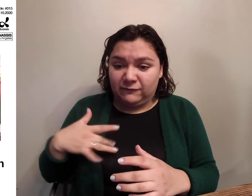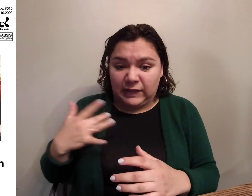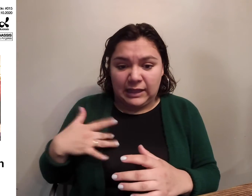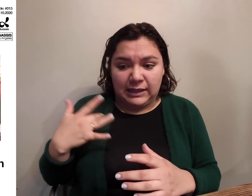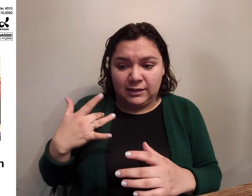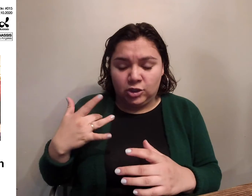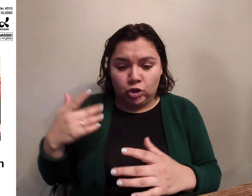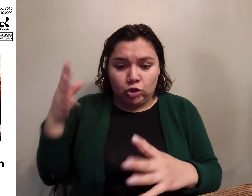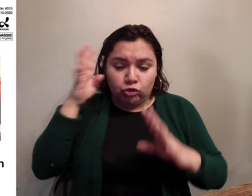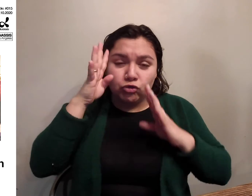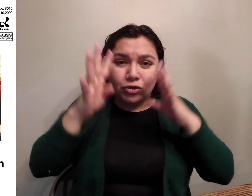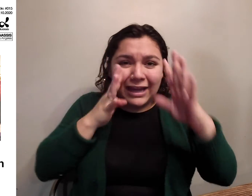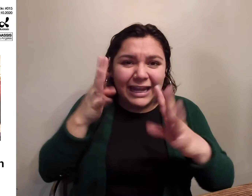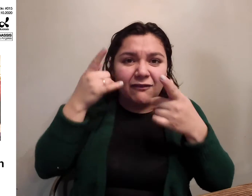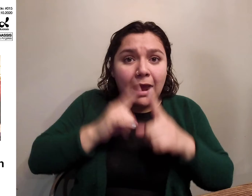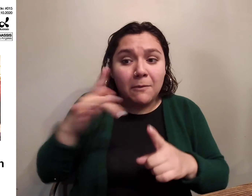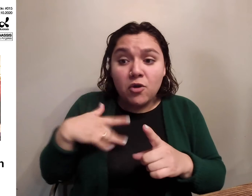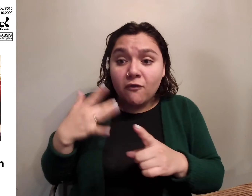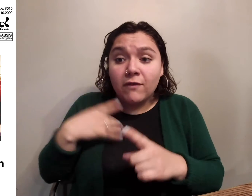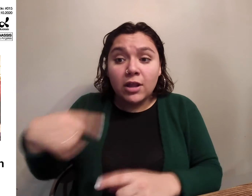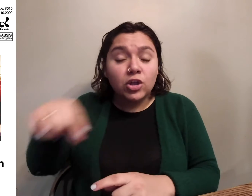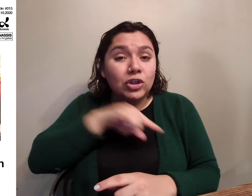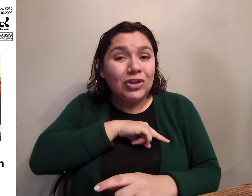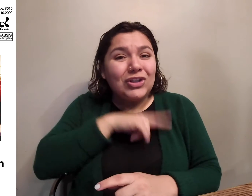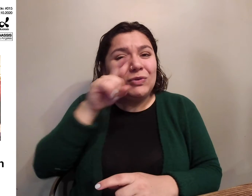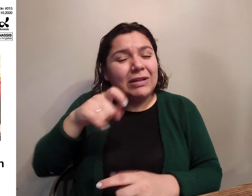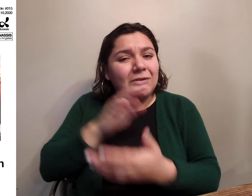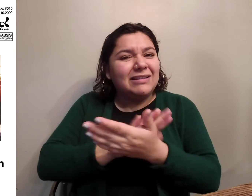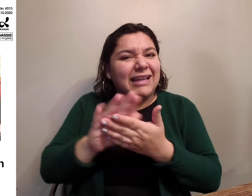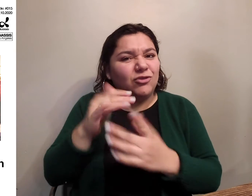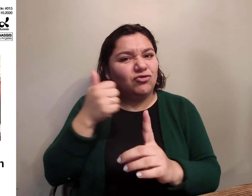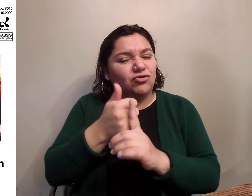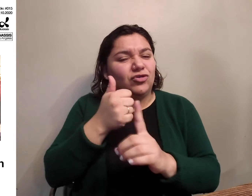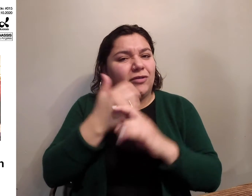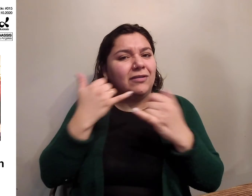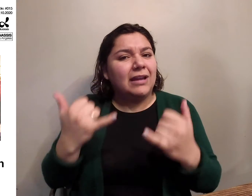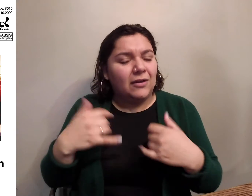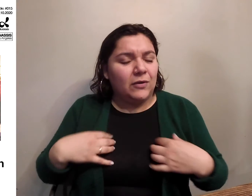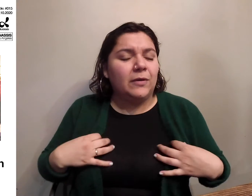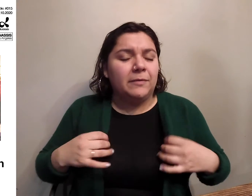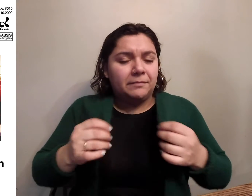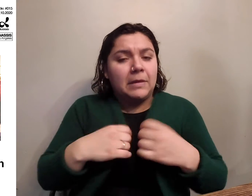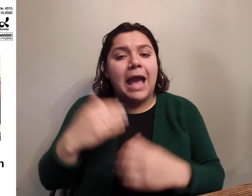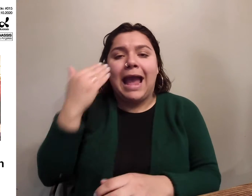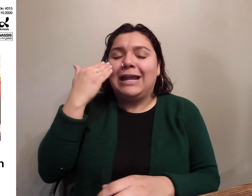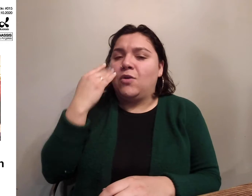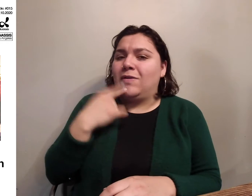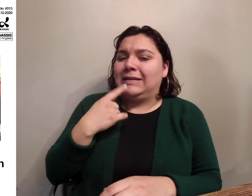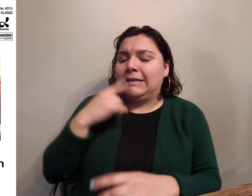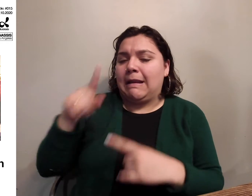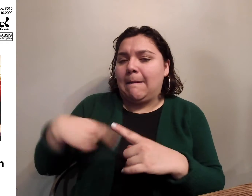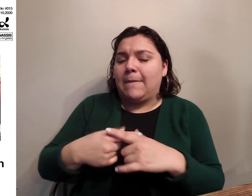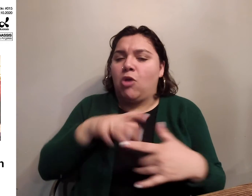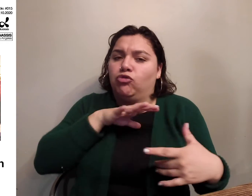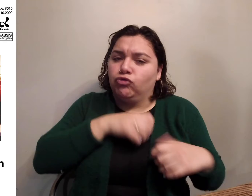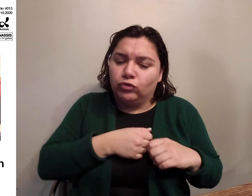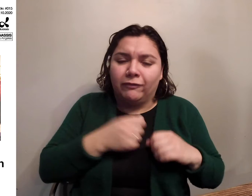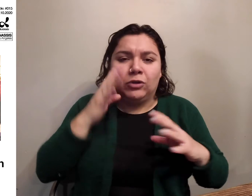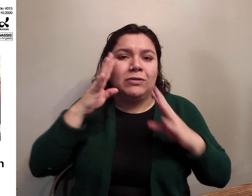think we have to be really kind to ourselves right now, even given what I just said about grief and